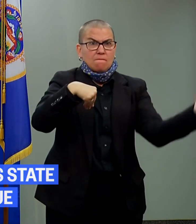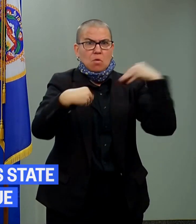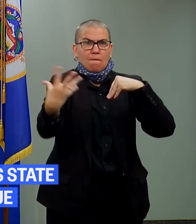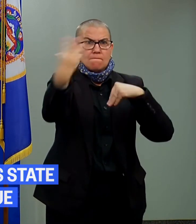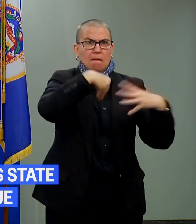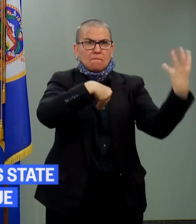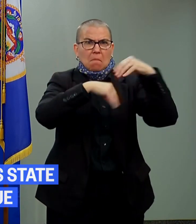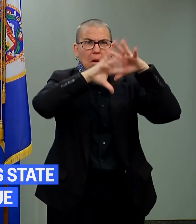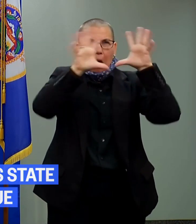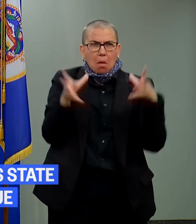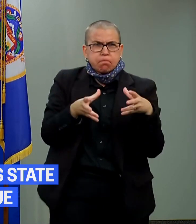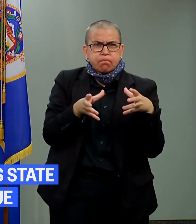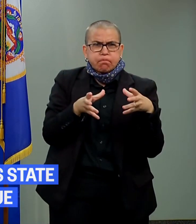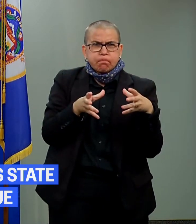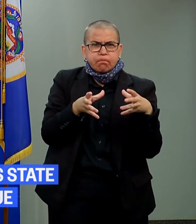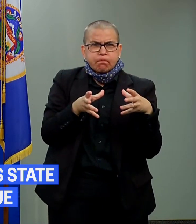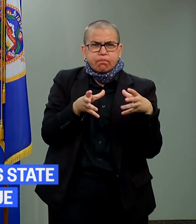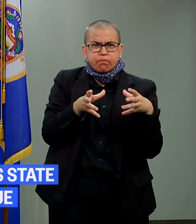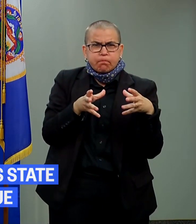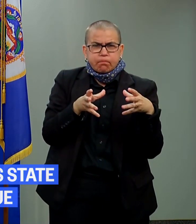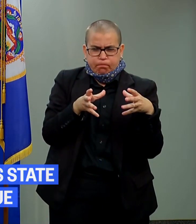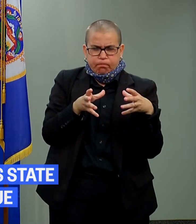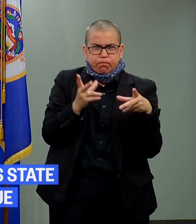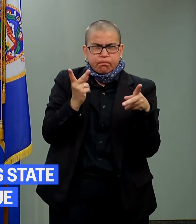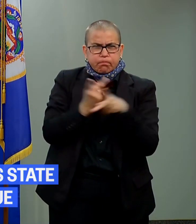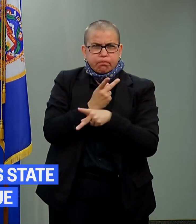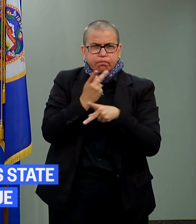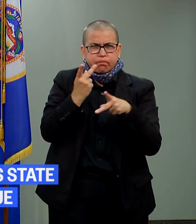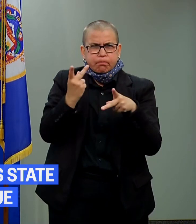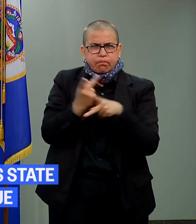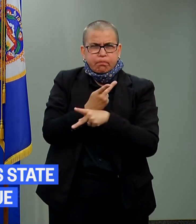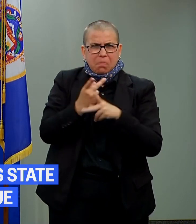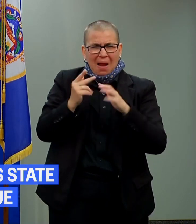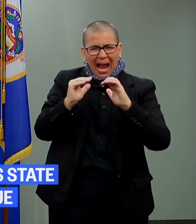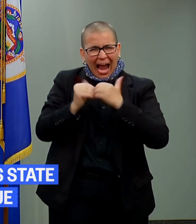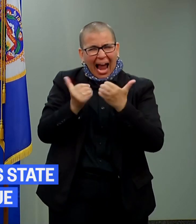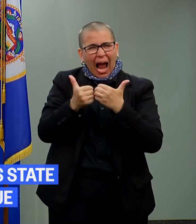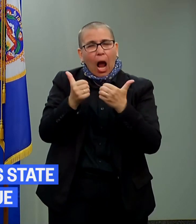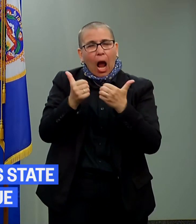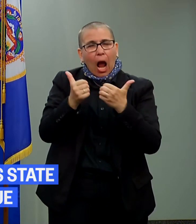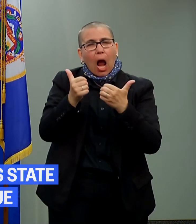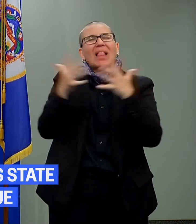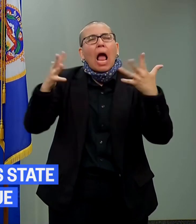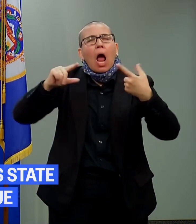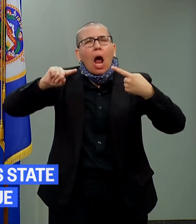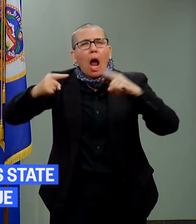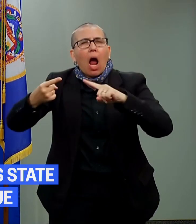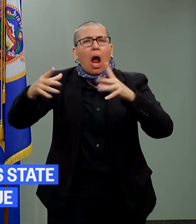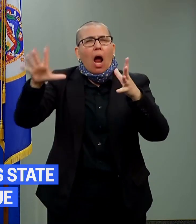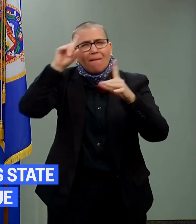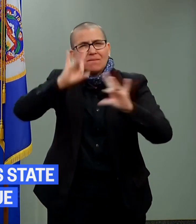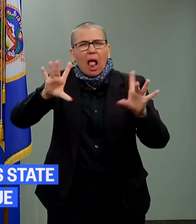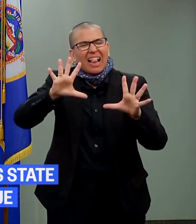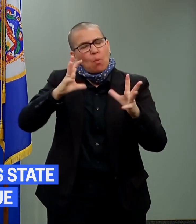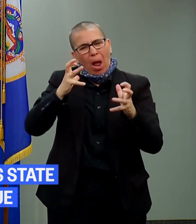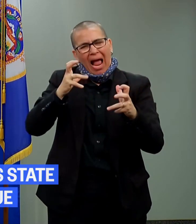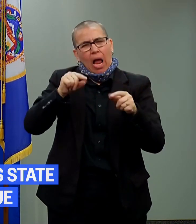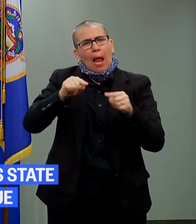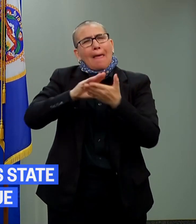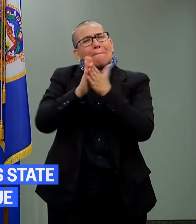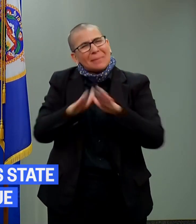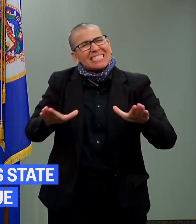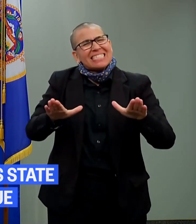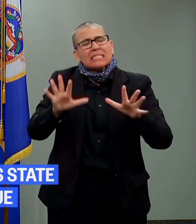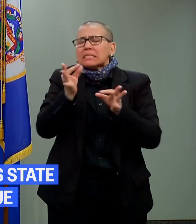to keep the peace, which I think is the most fundamental job of any cop. I